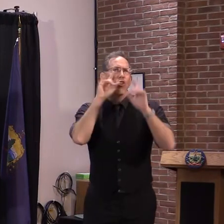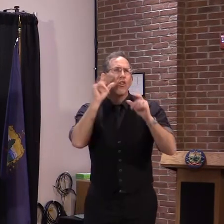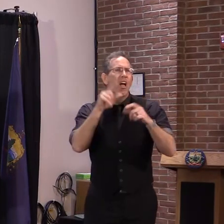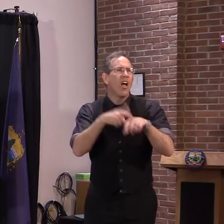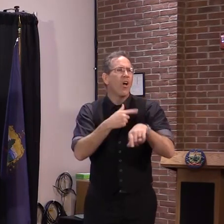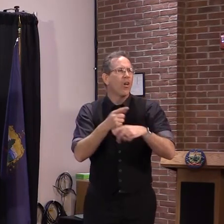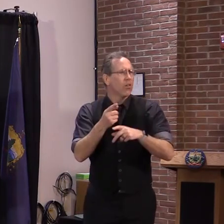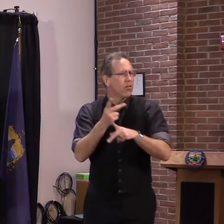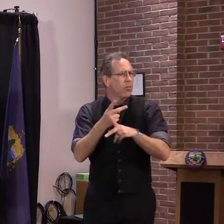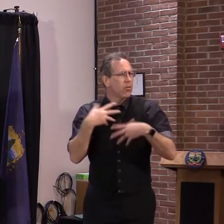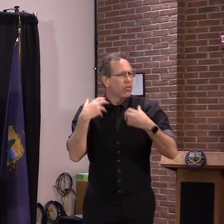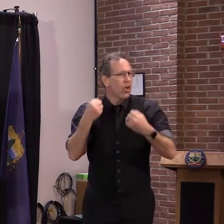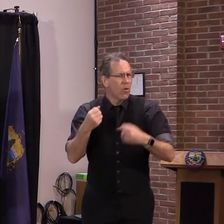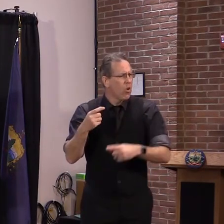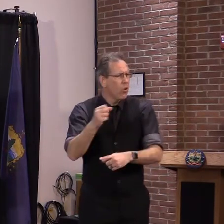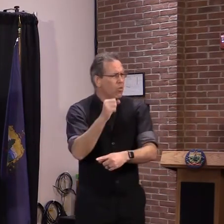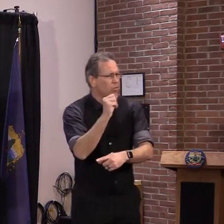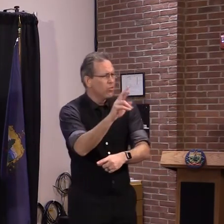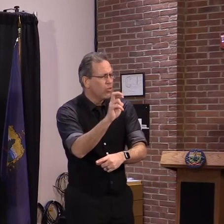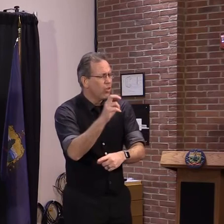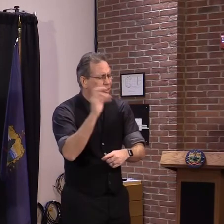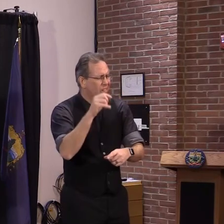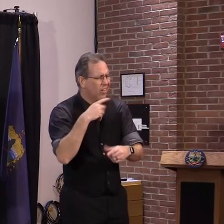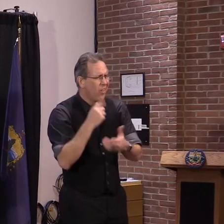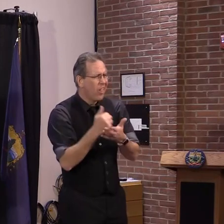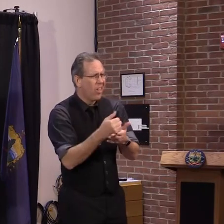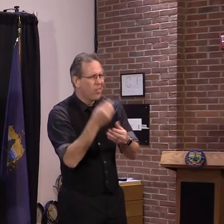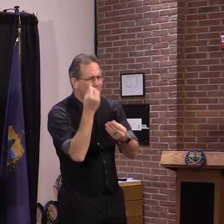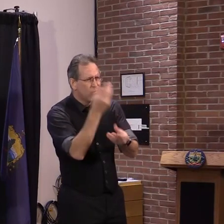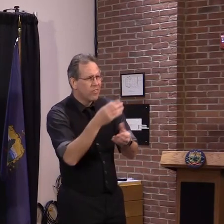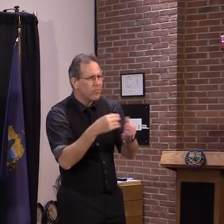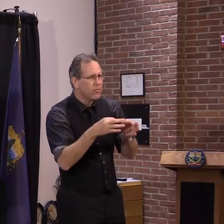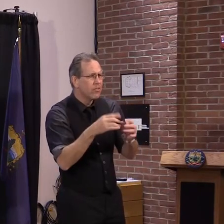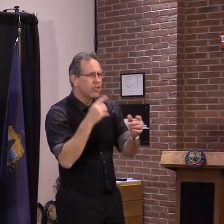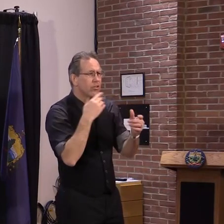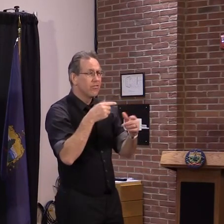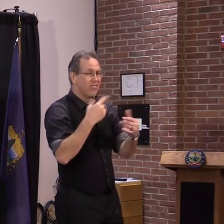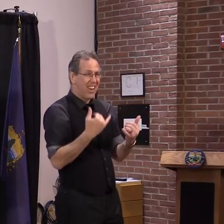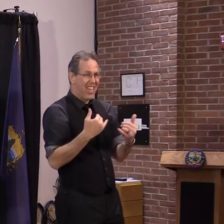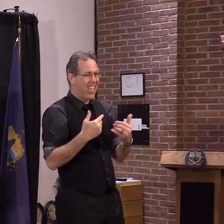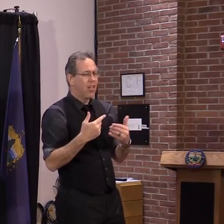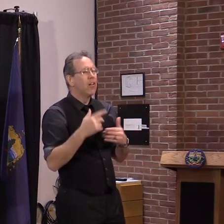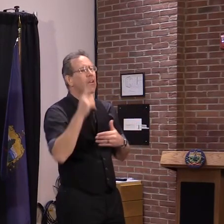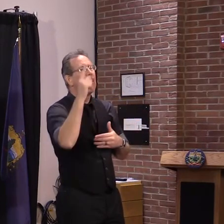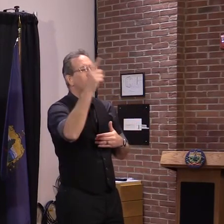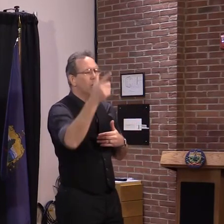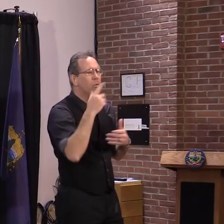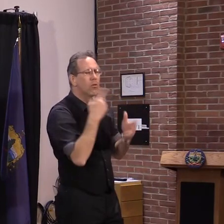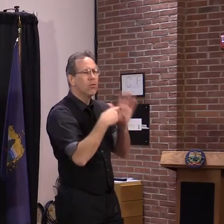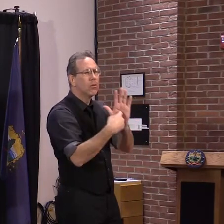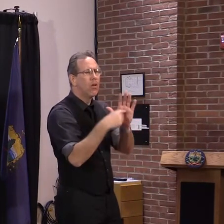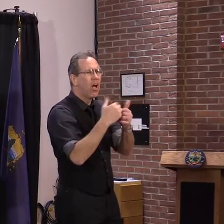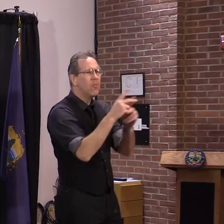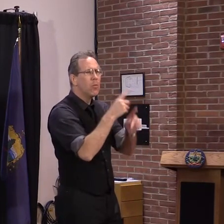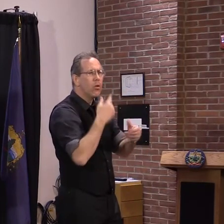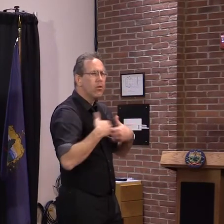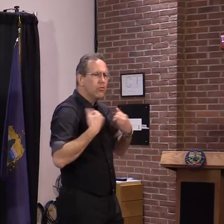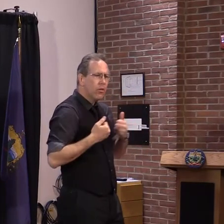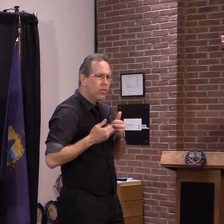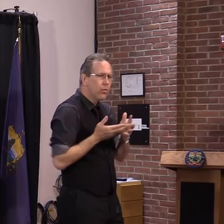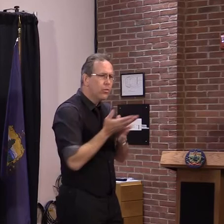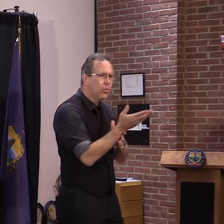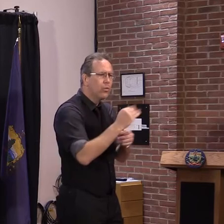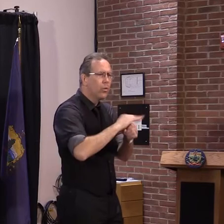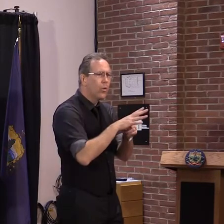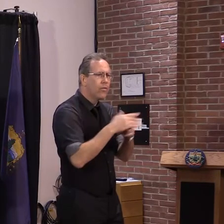No. Absolutely. That's the goal. That will be months off. But again, you've given me the opportunity to tell the public